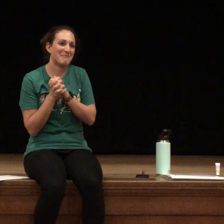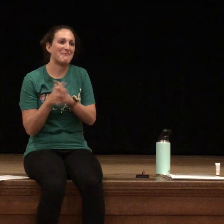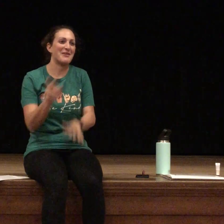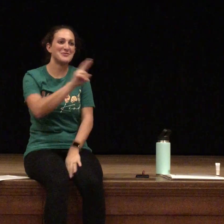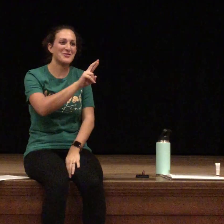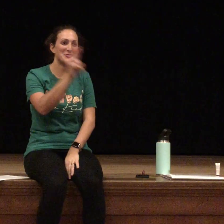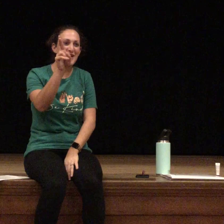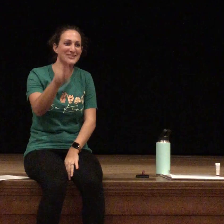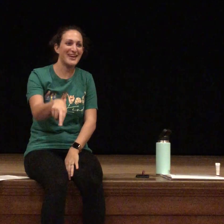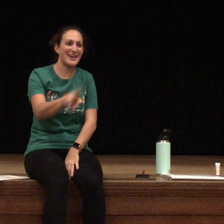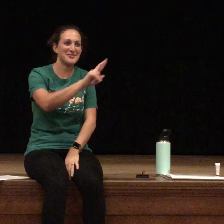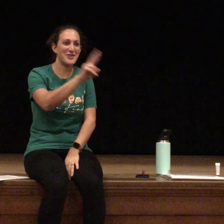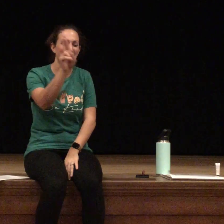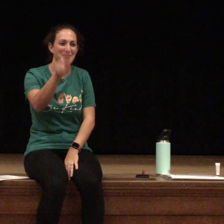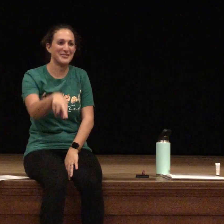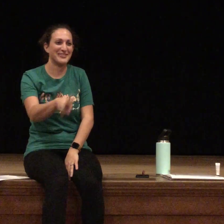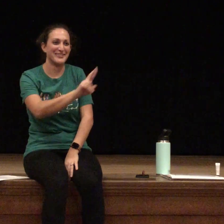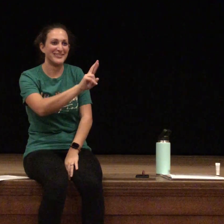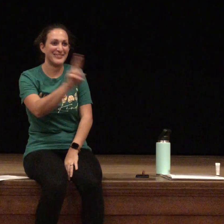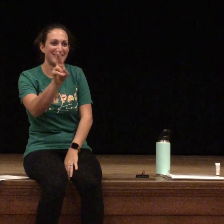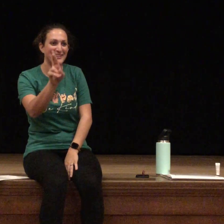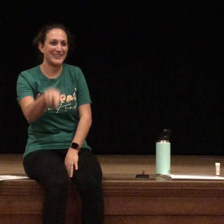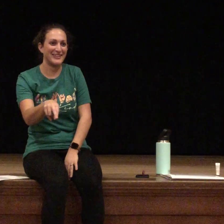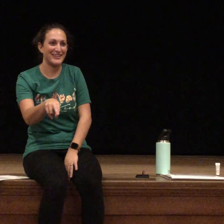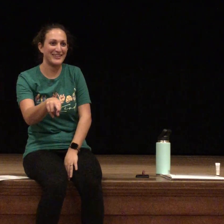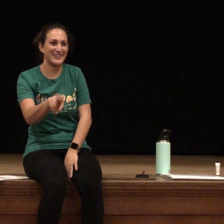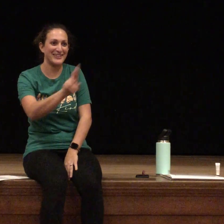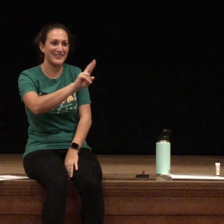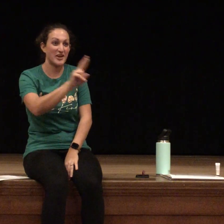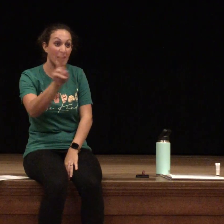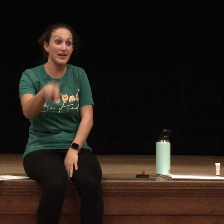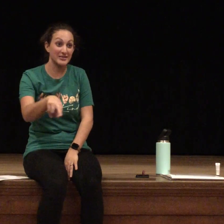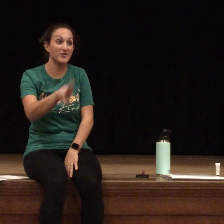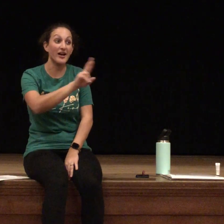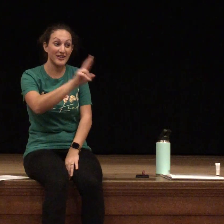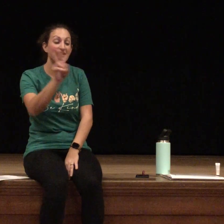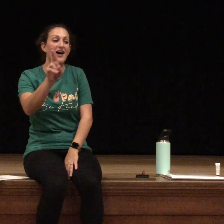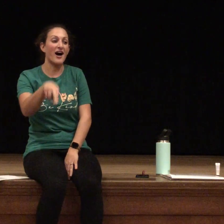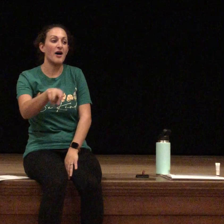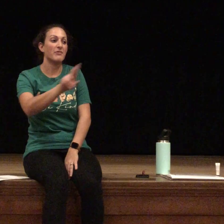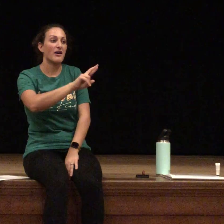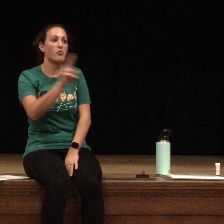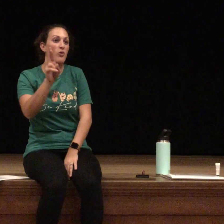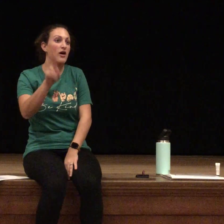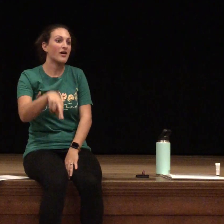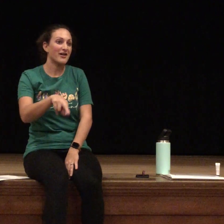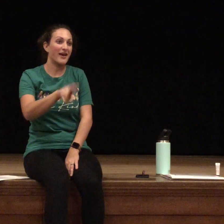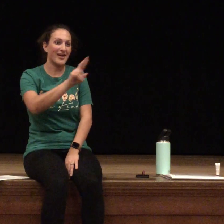How did you guess that? How did you know? RIT is the biggest. It is, you're right. Yeah. Um, We had a friend that went there. And he Yeah? brought